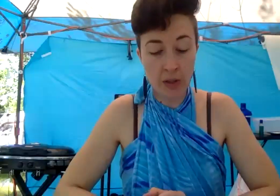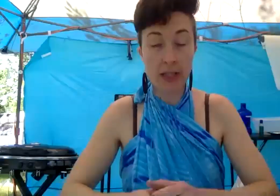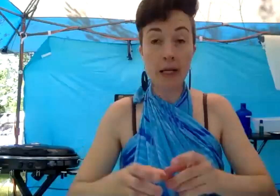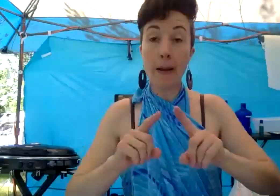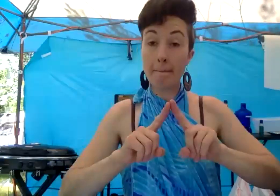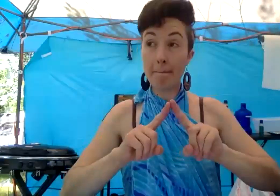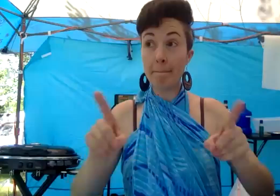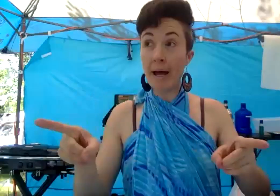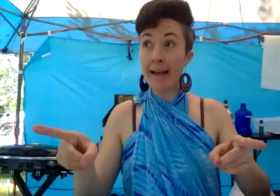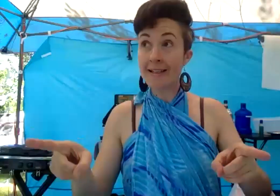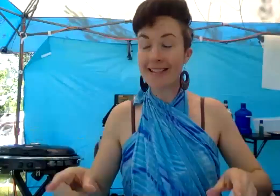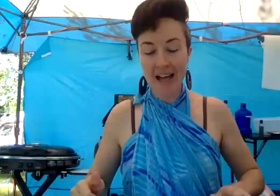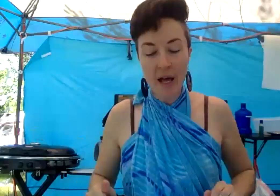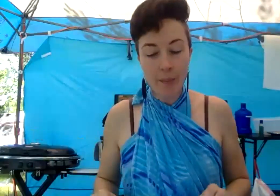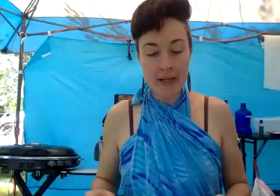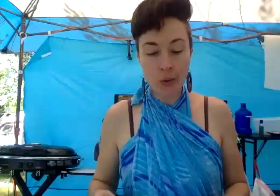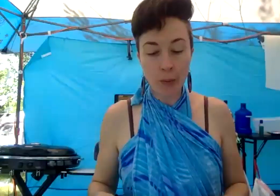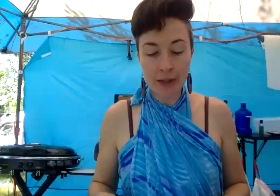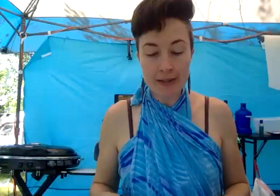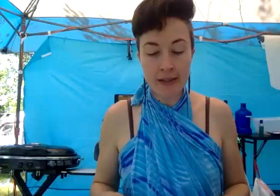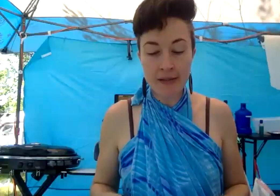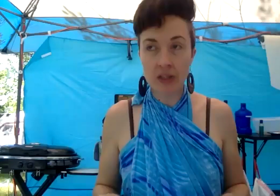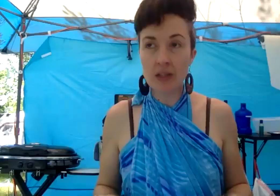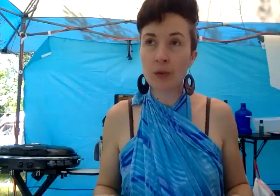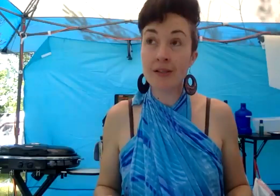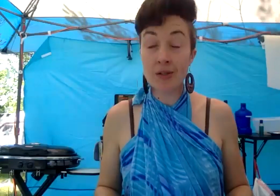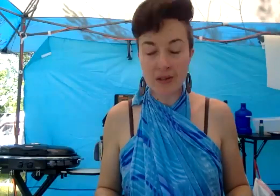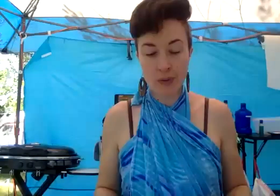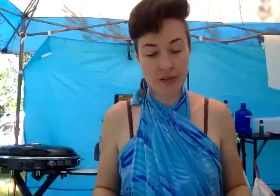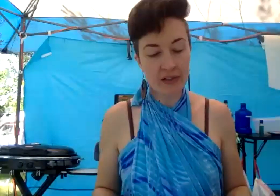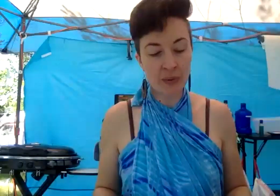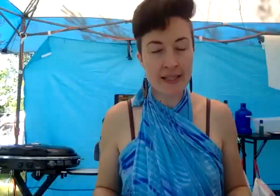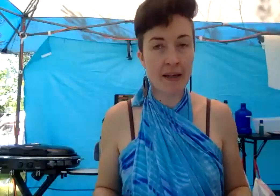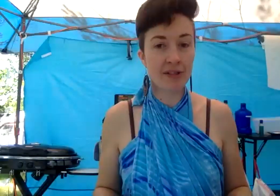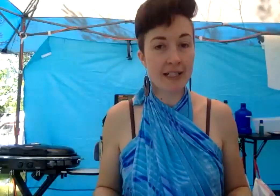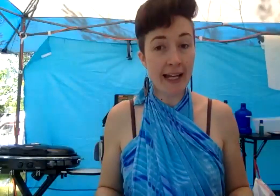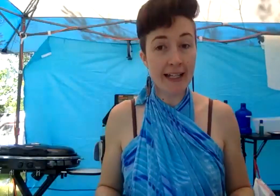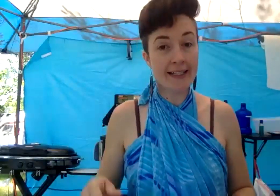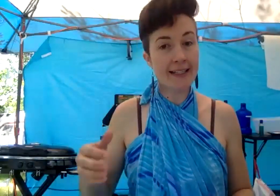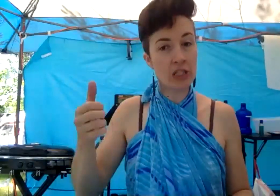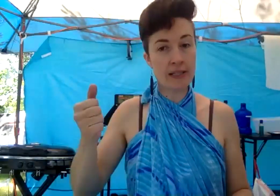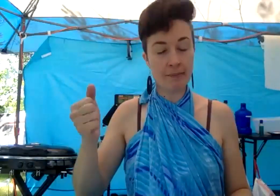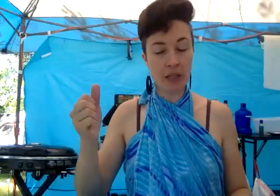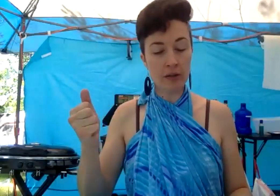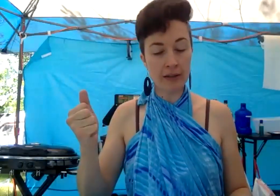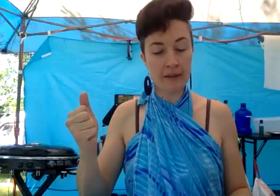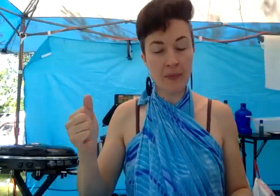community. But by incorporating signs for key words you use with your little ones every day, such as milk